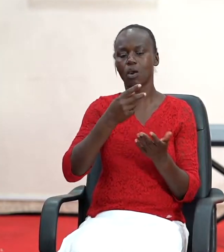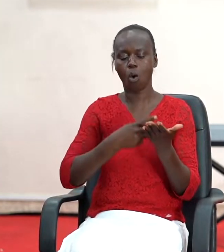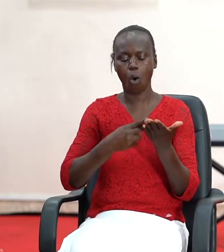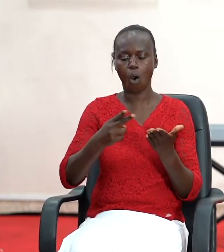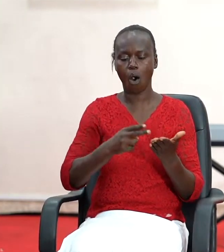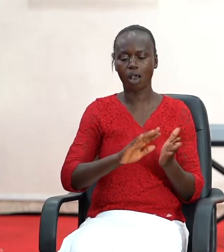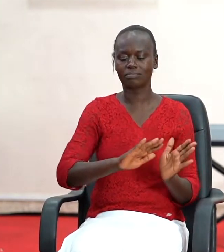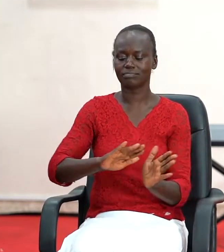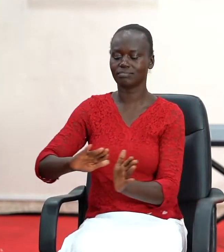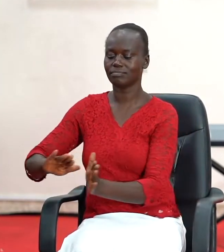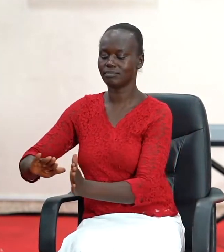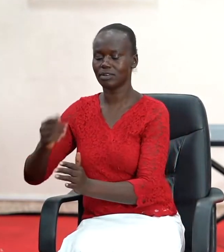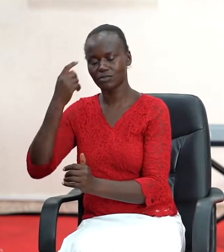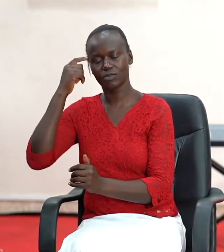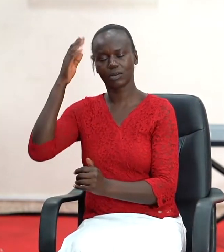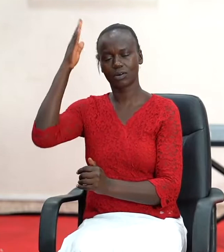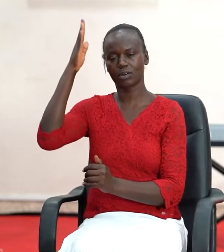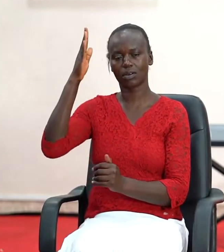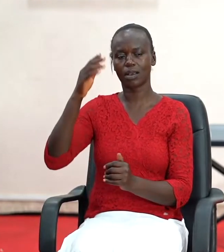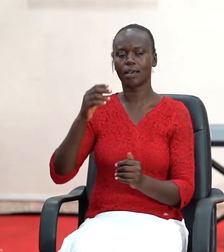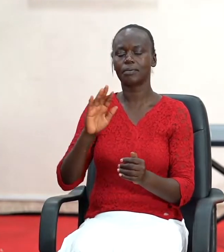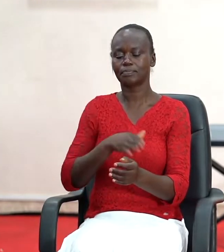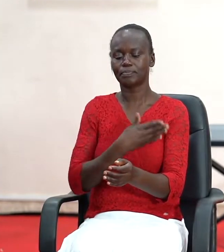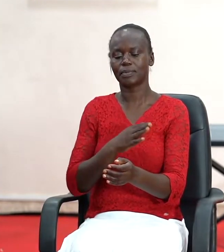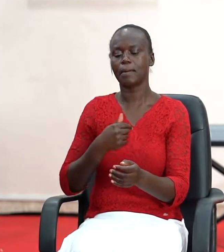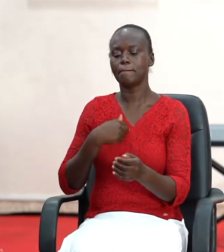you. I choose to be